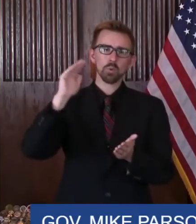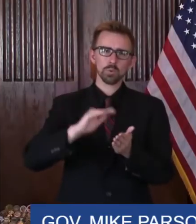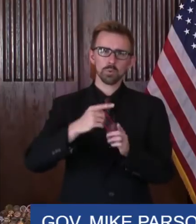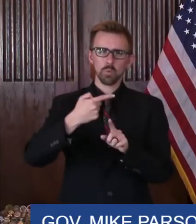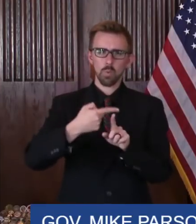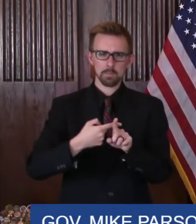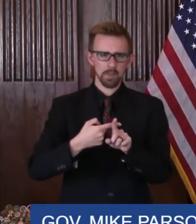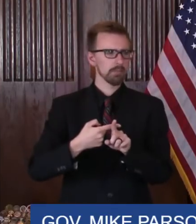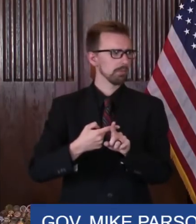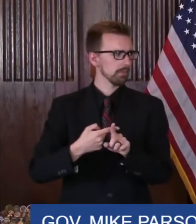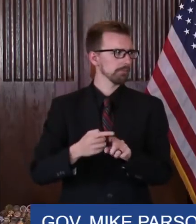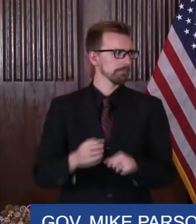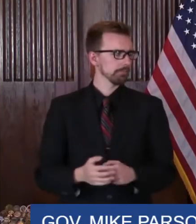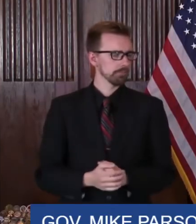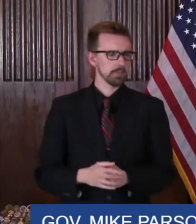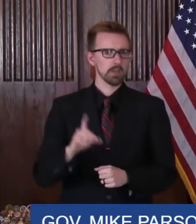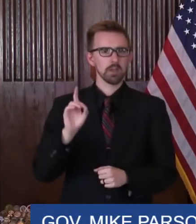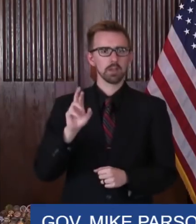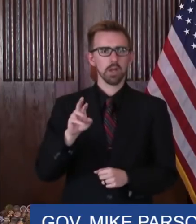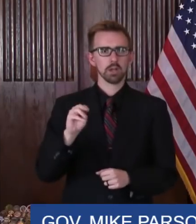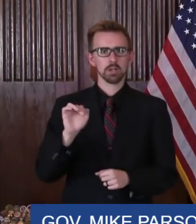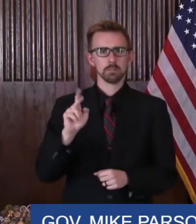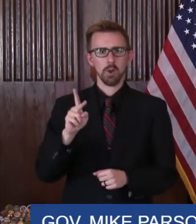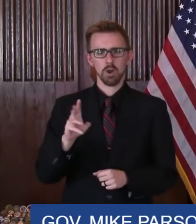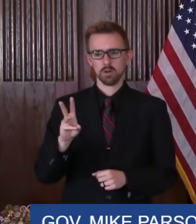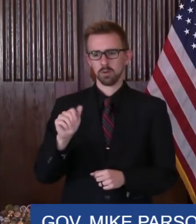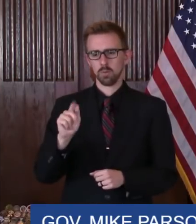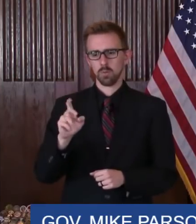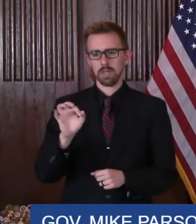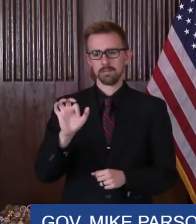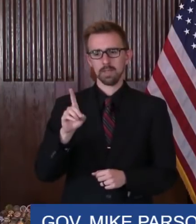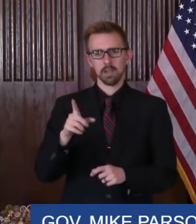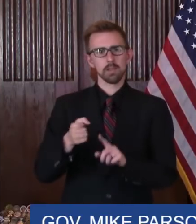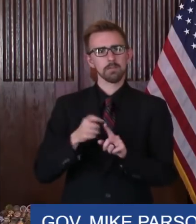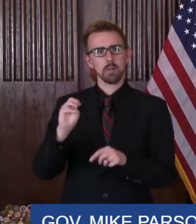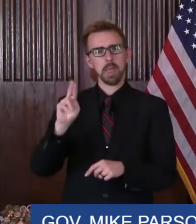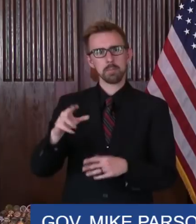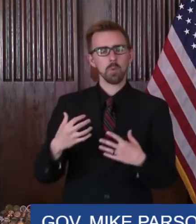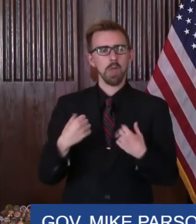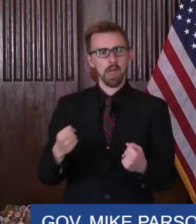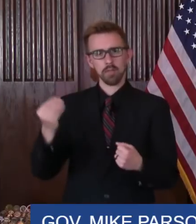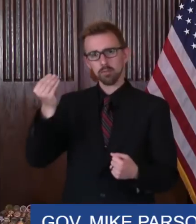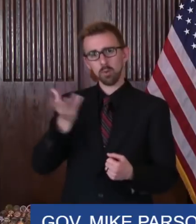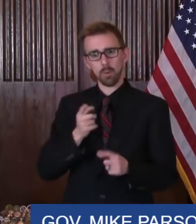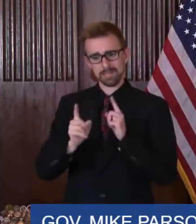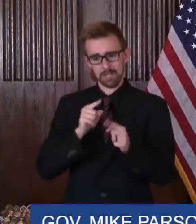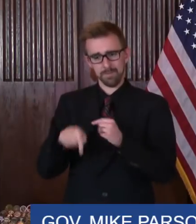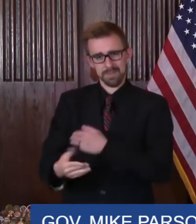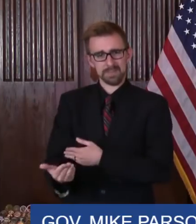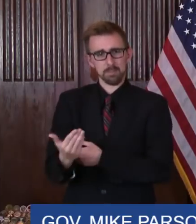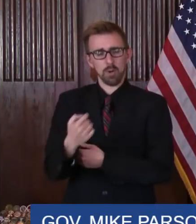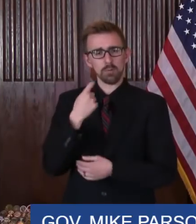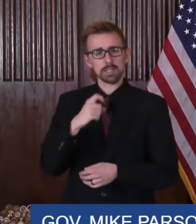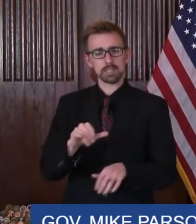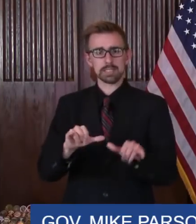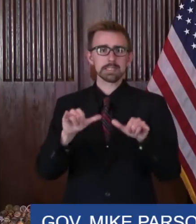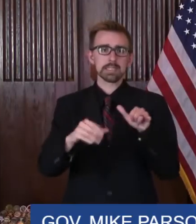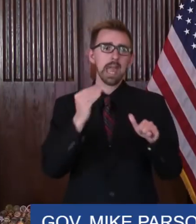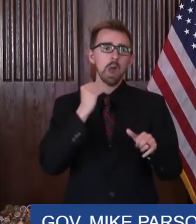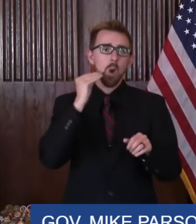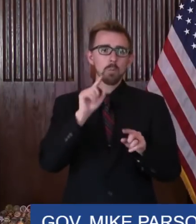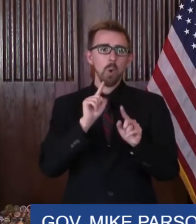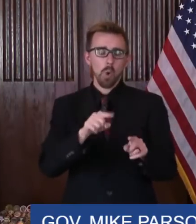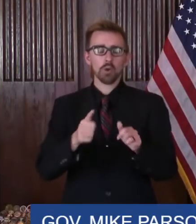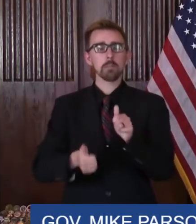month. Dr. Mark Wakefield from MU Health told us in a live interview this morning the stay-at-home order was the